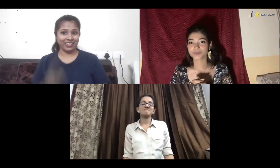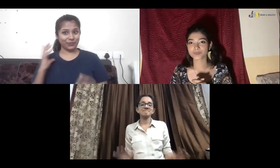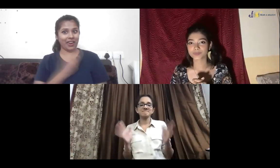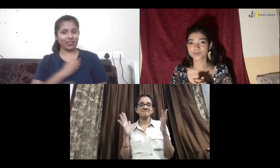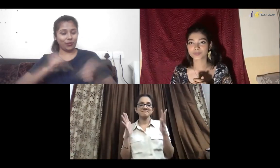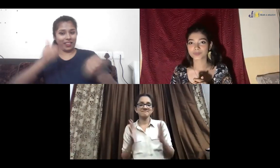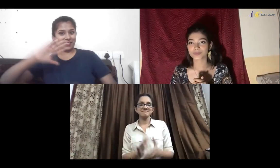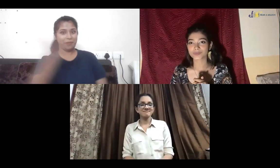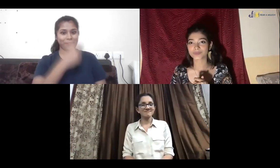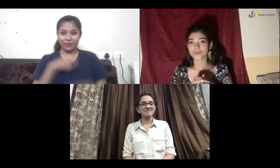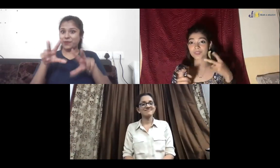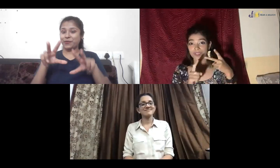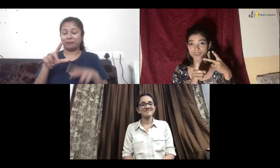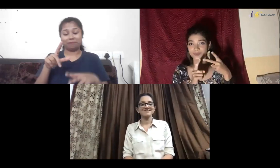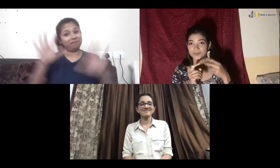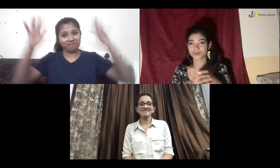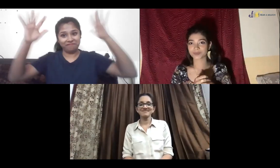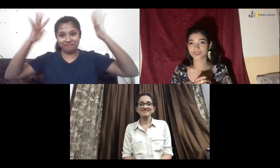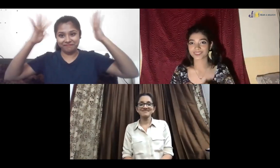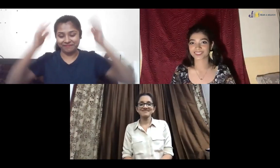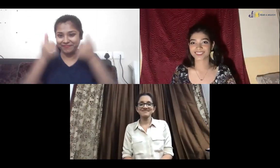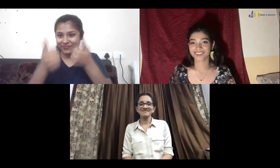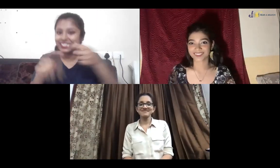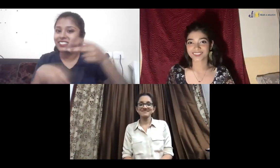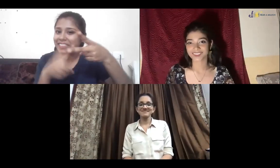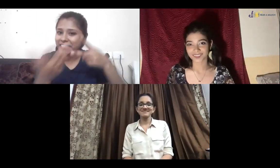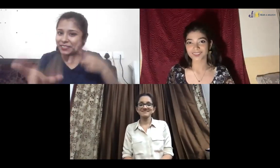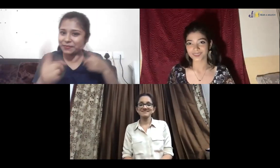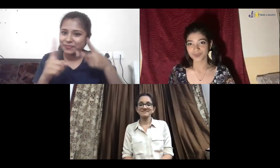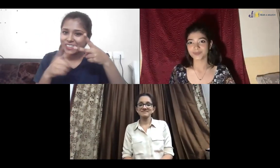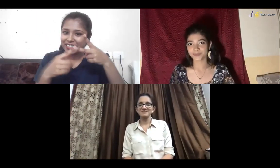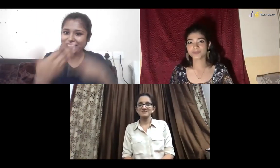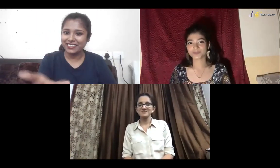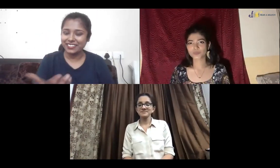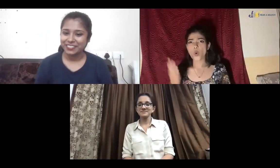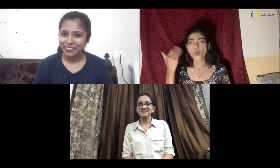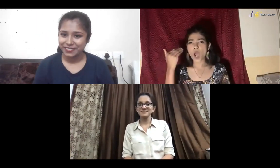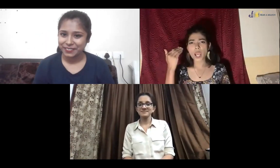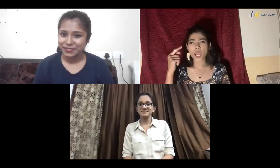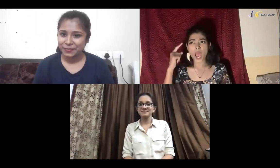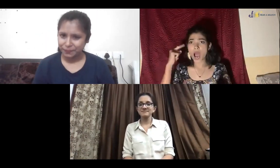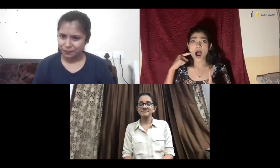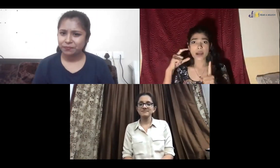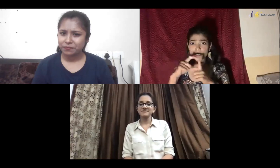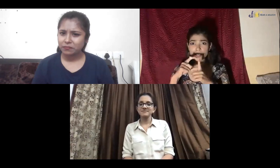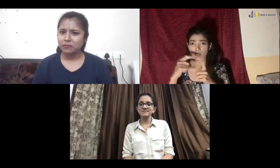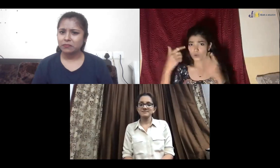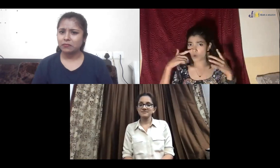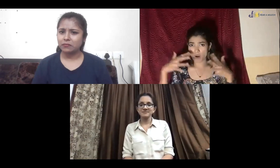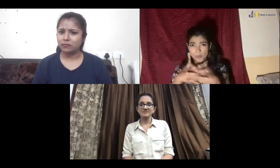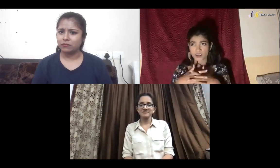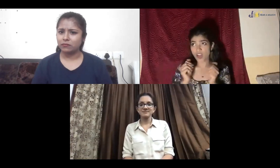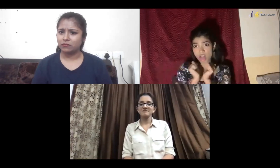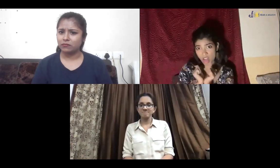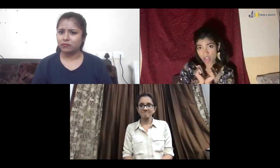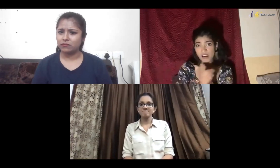That's the point. Yeah, right. Sweta, you slept. Oh, I shocked. That's a very hands for you. So, what about your